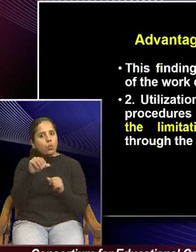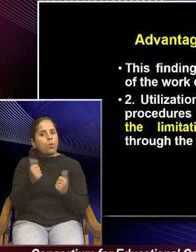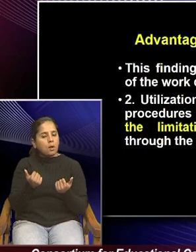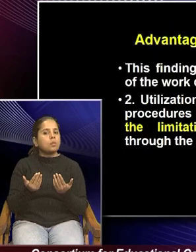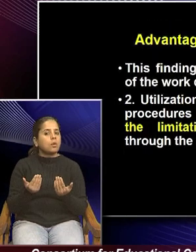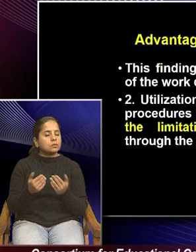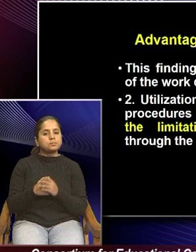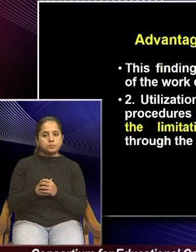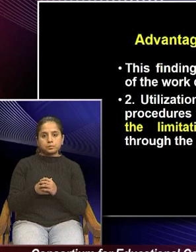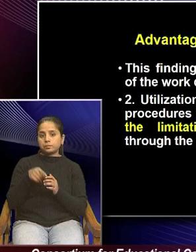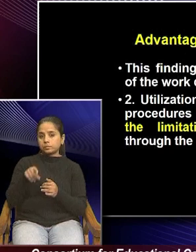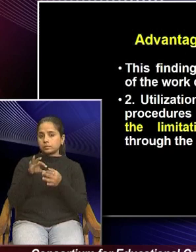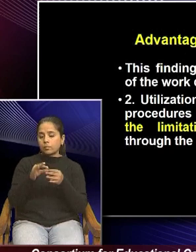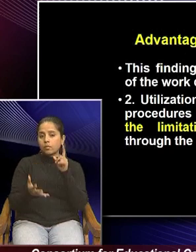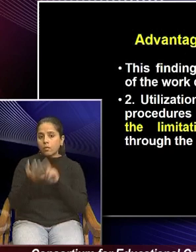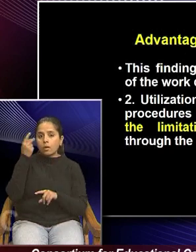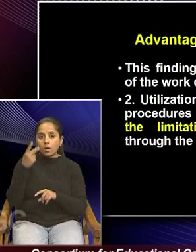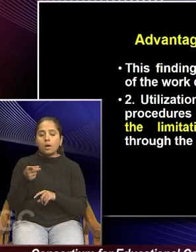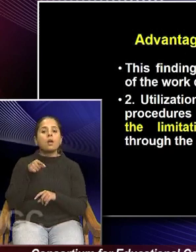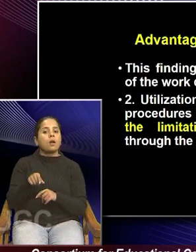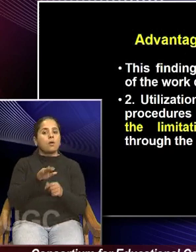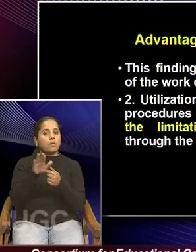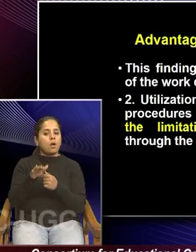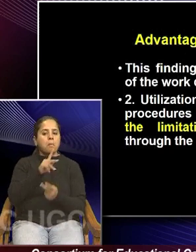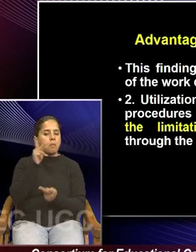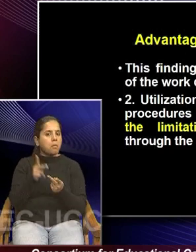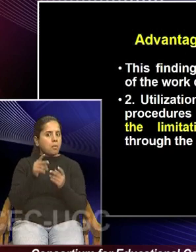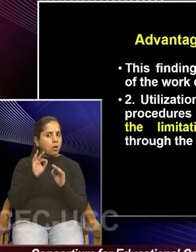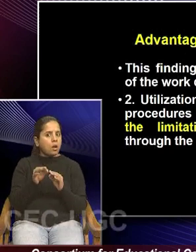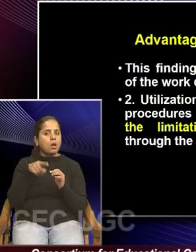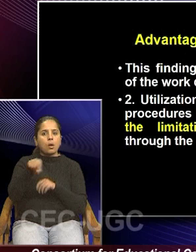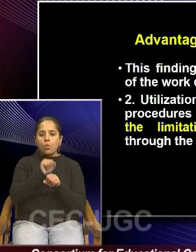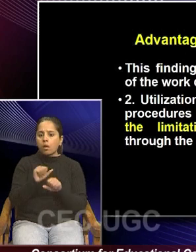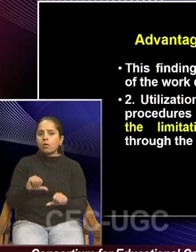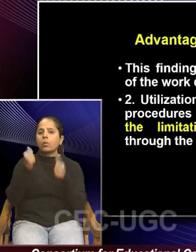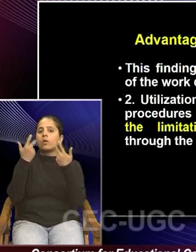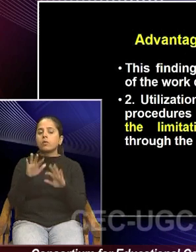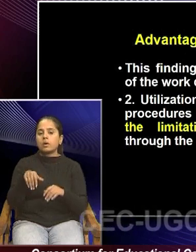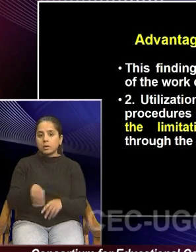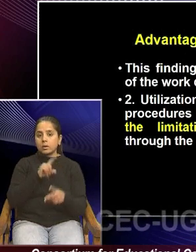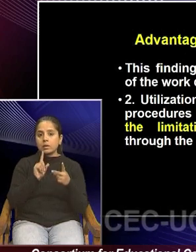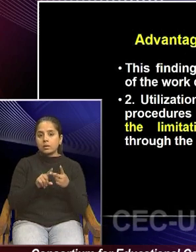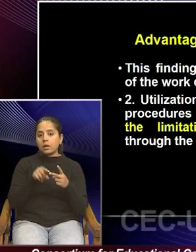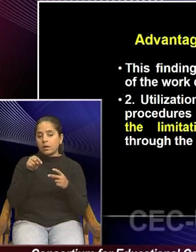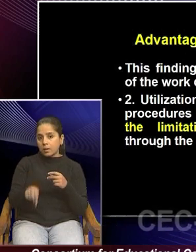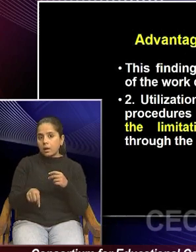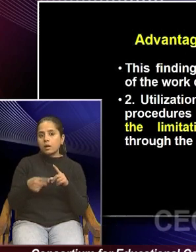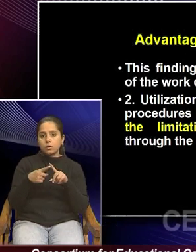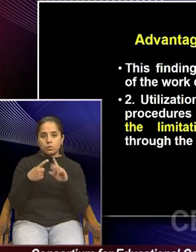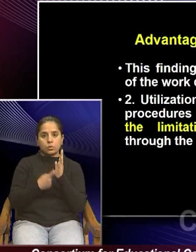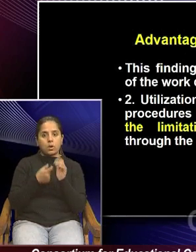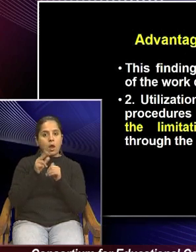This finding validates the accuracy of the work done. The second advantage of triangulation